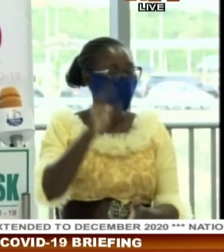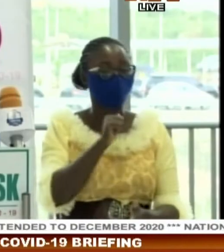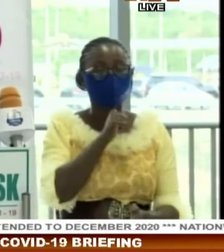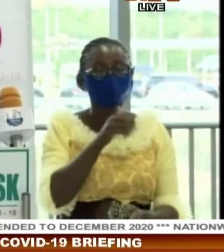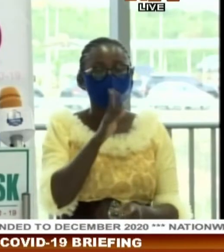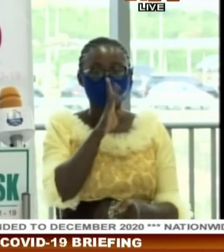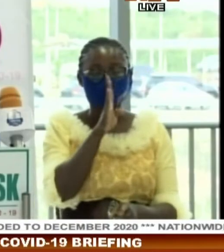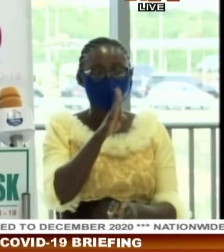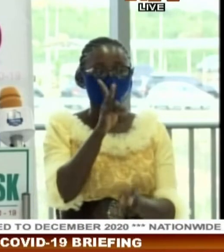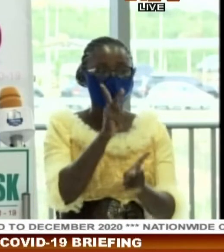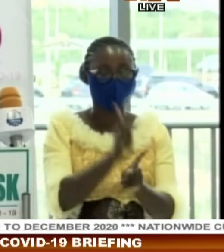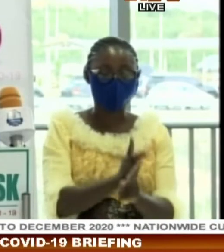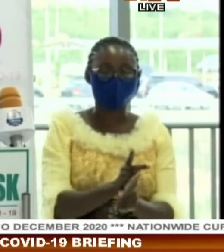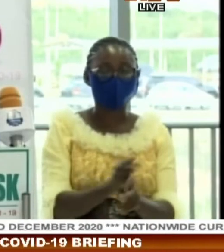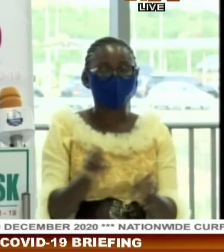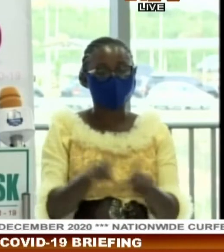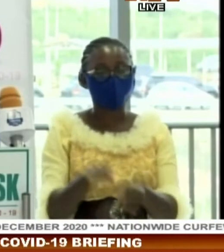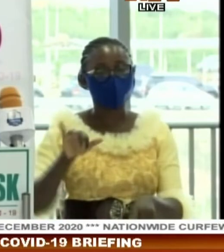So this will cease.